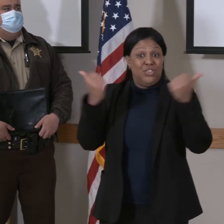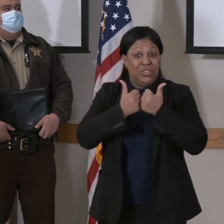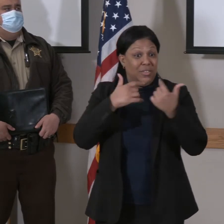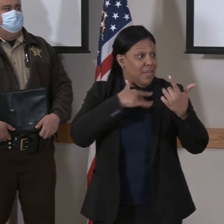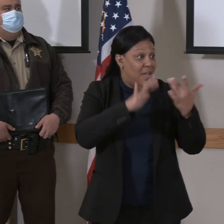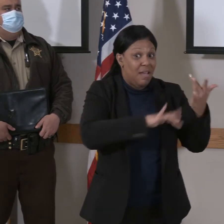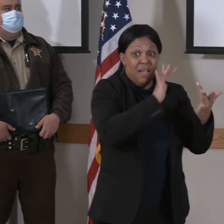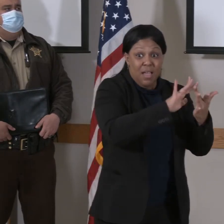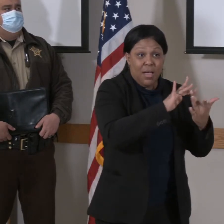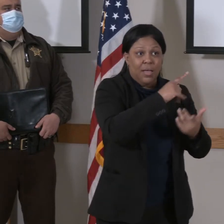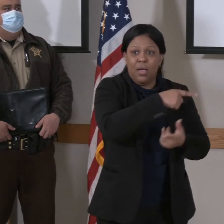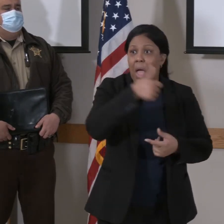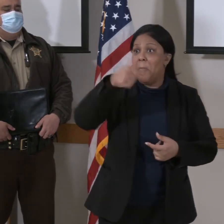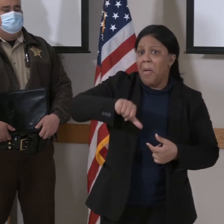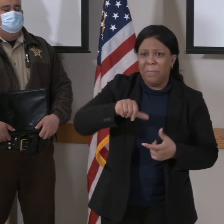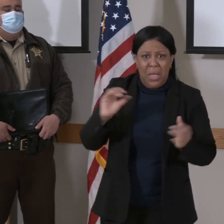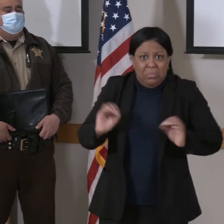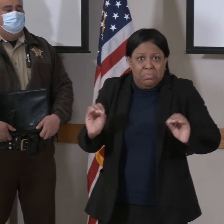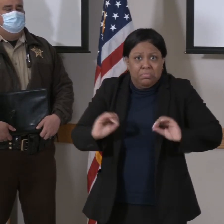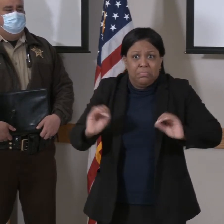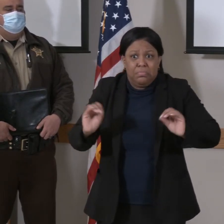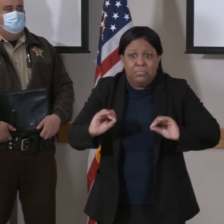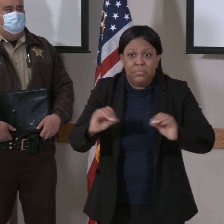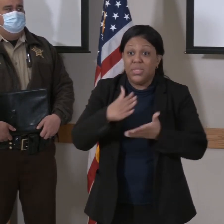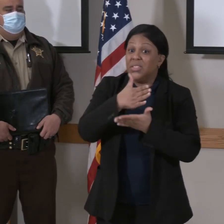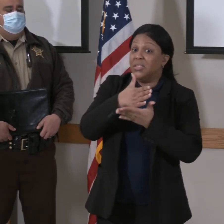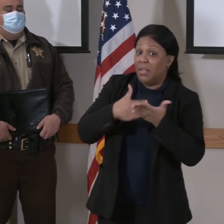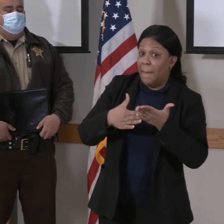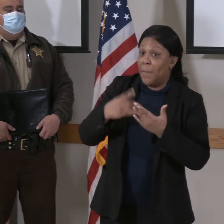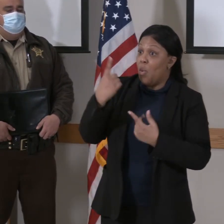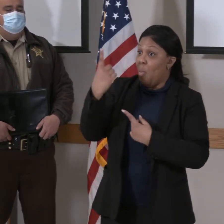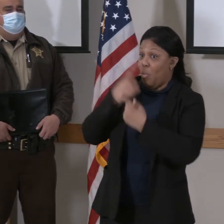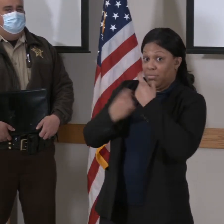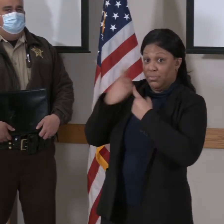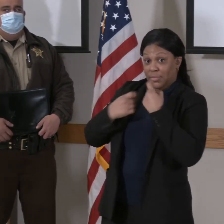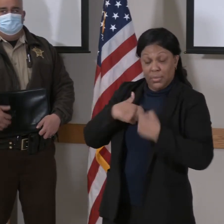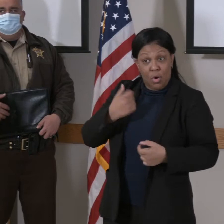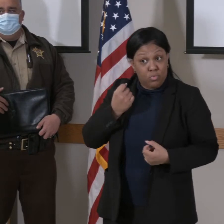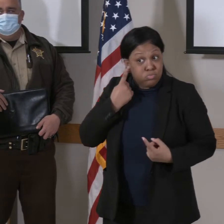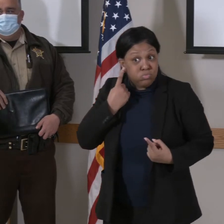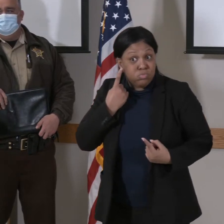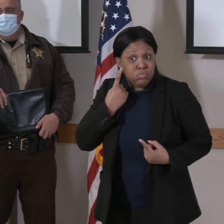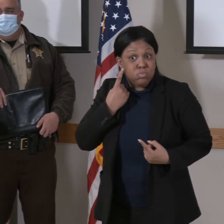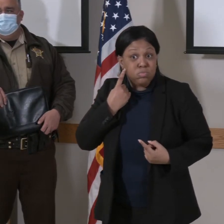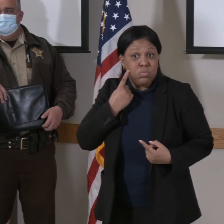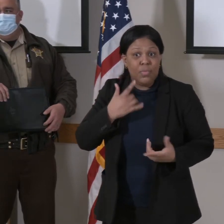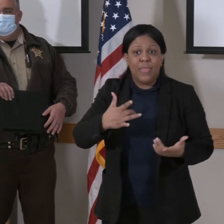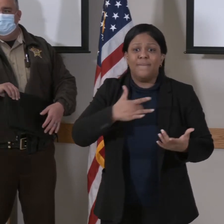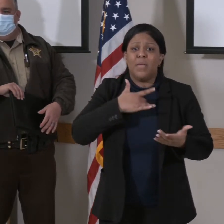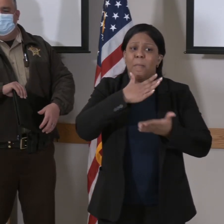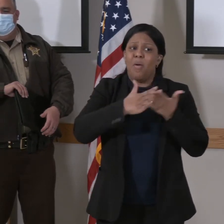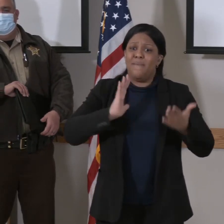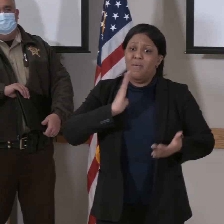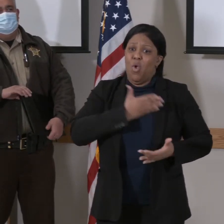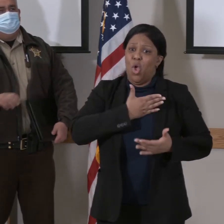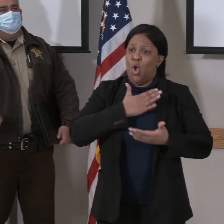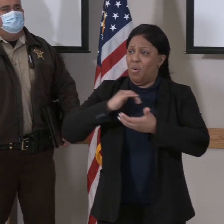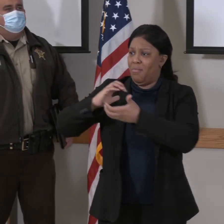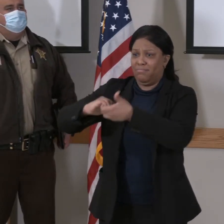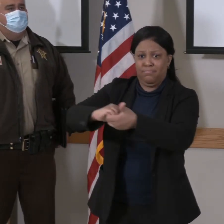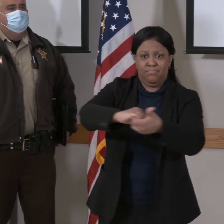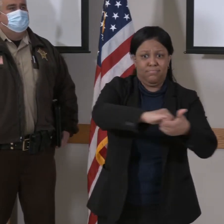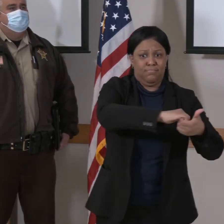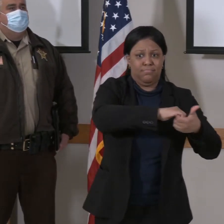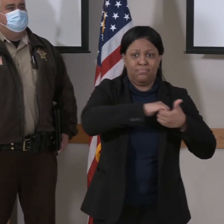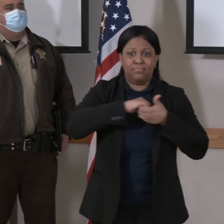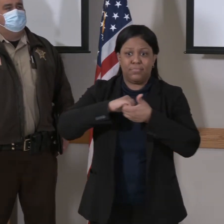know there were agencies that had questions, though, and I think we've begun as part of the Unified Command to be able to answer all of those questions. And that's why I think